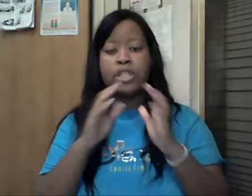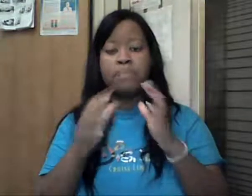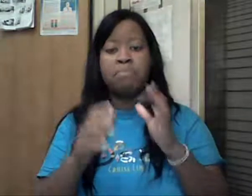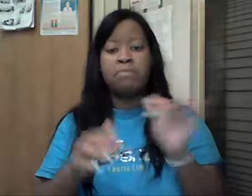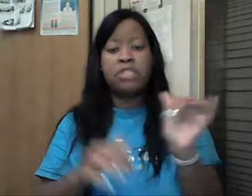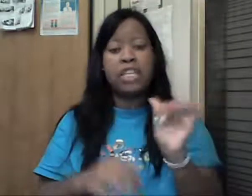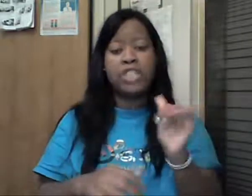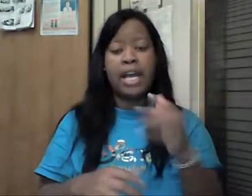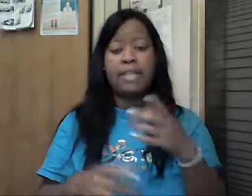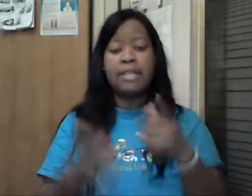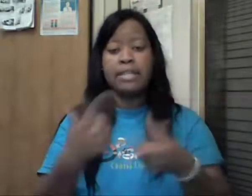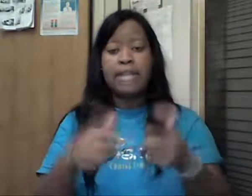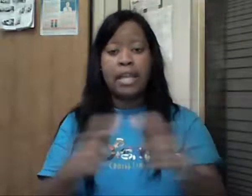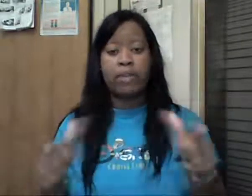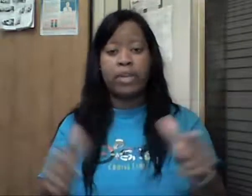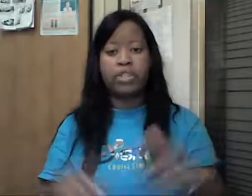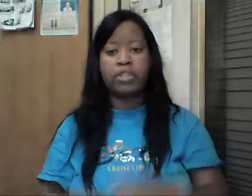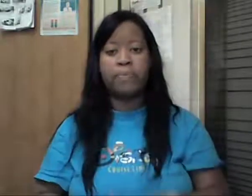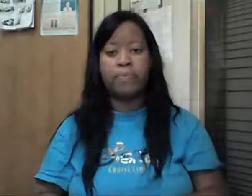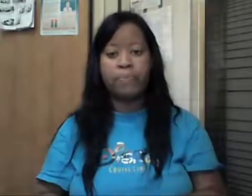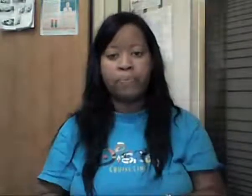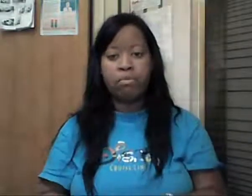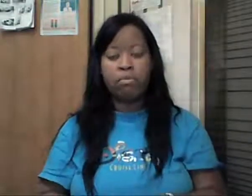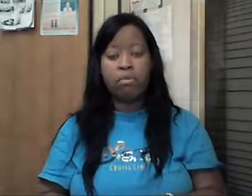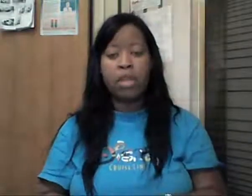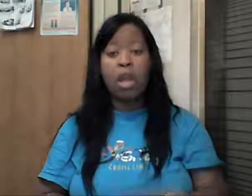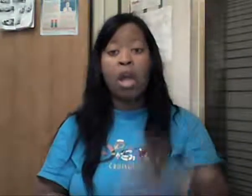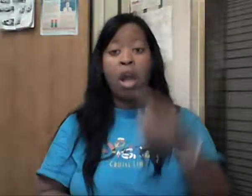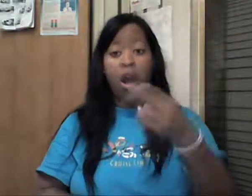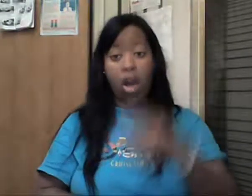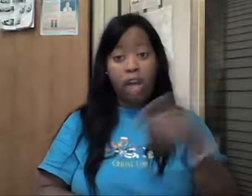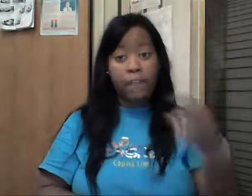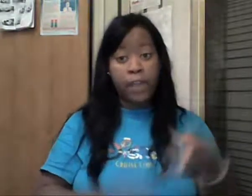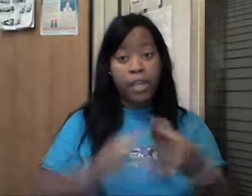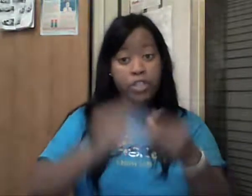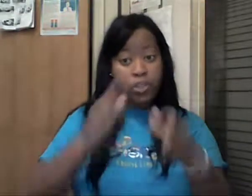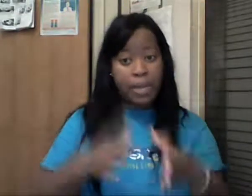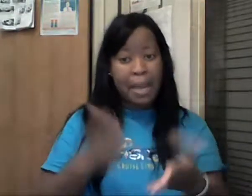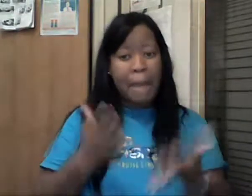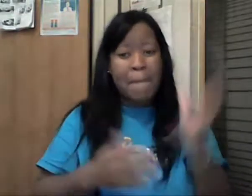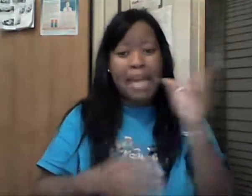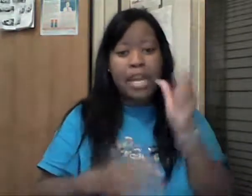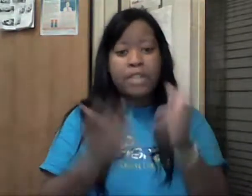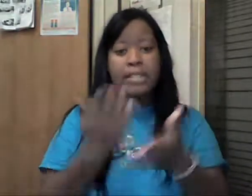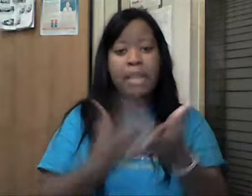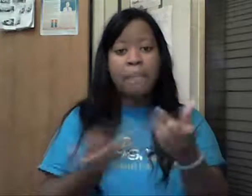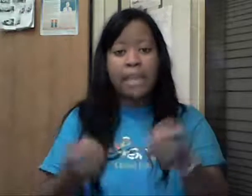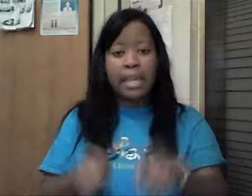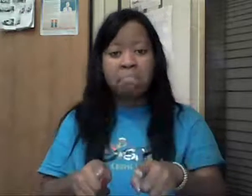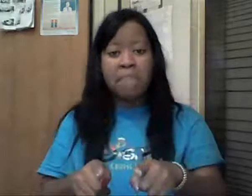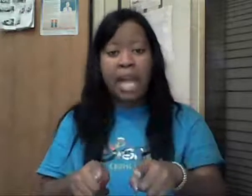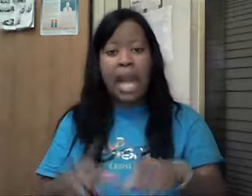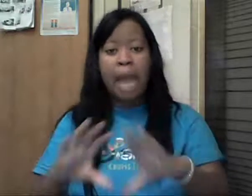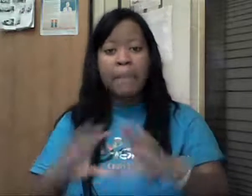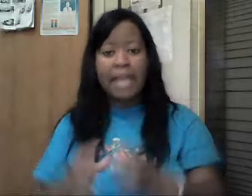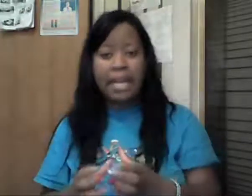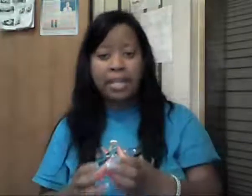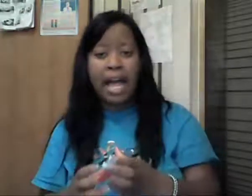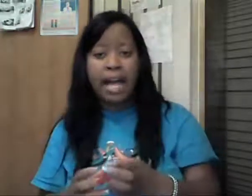communication, such as sign language. A hard of hearing student may hear something happening in